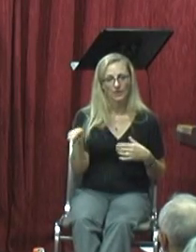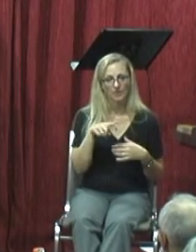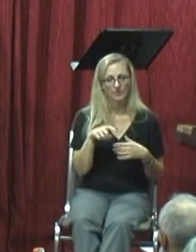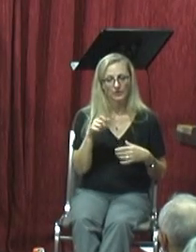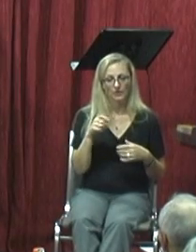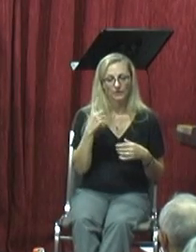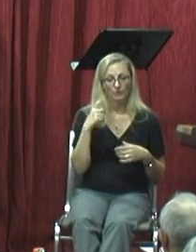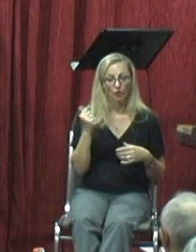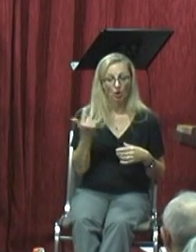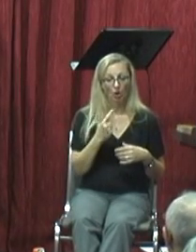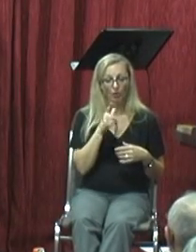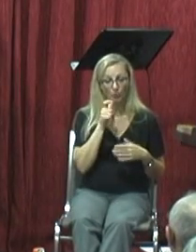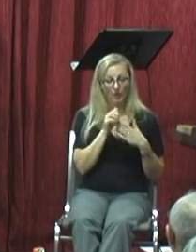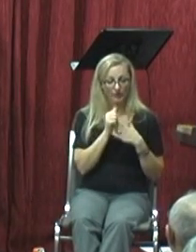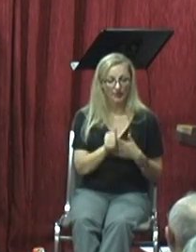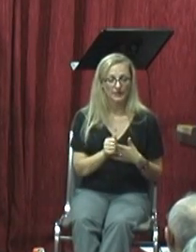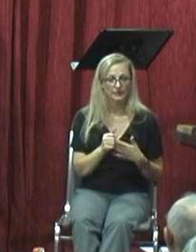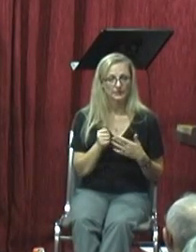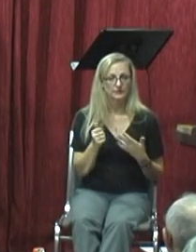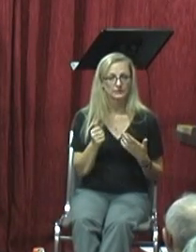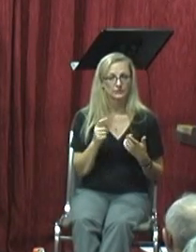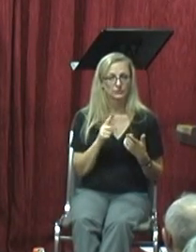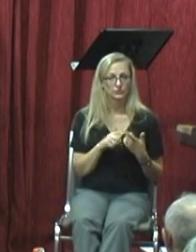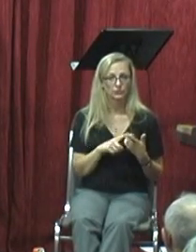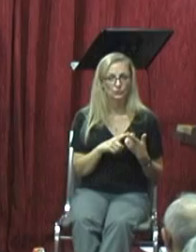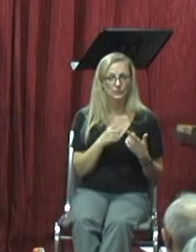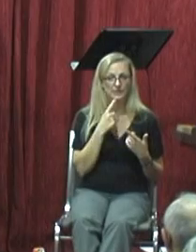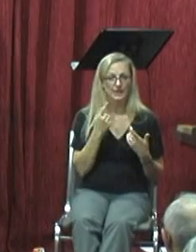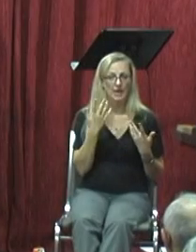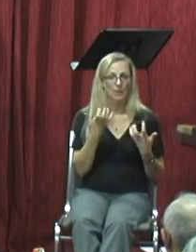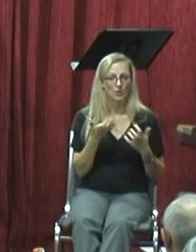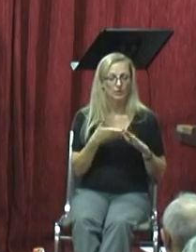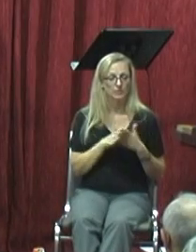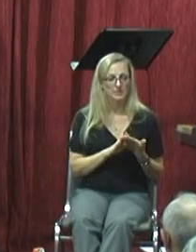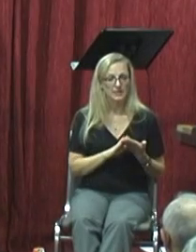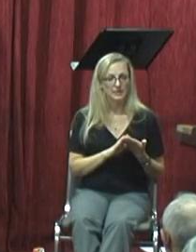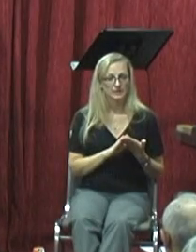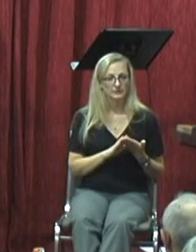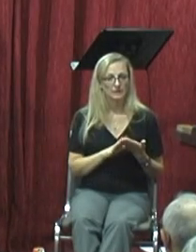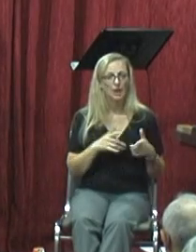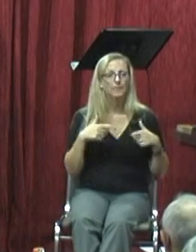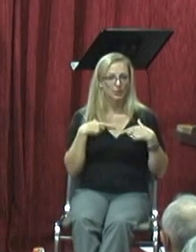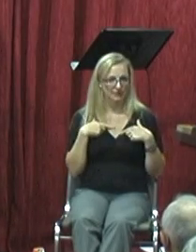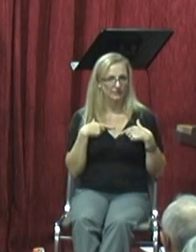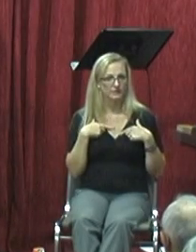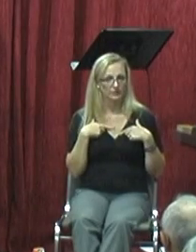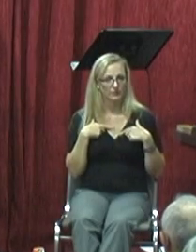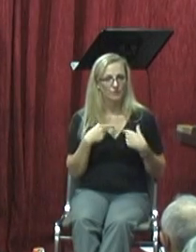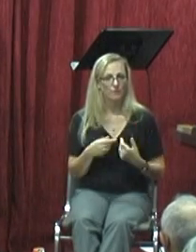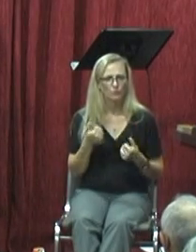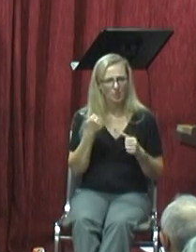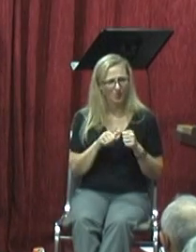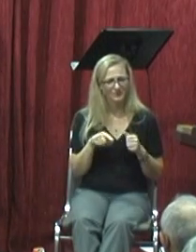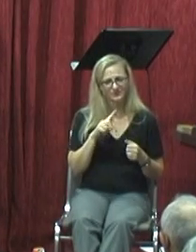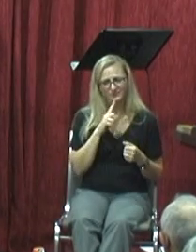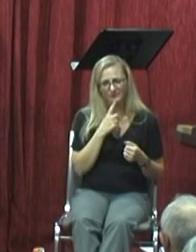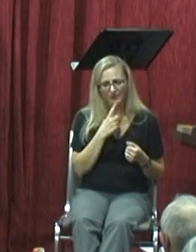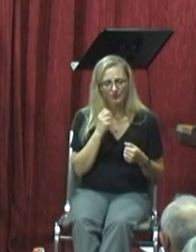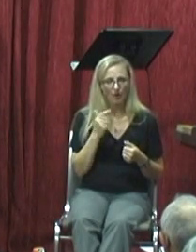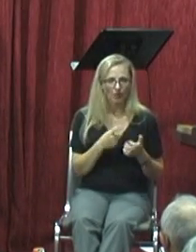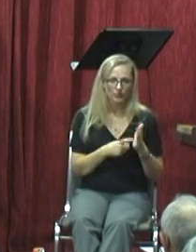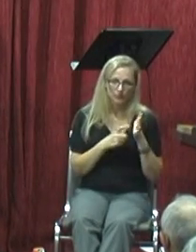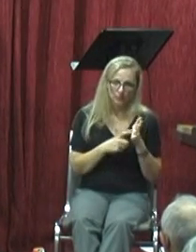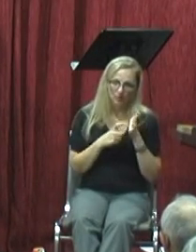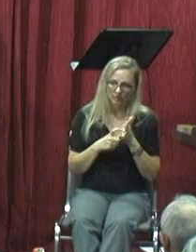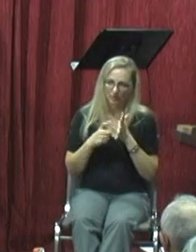saying, I want to follow all of the steps to be a Kohen. I want to be a Kohen. Remember, this is serious. There were all those